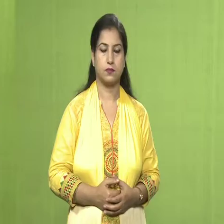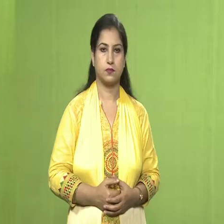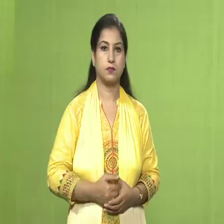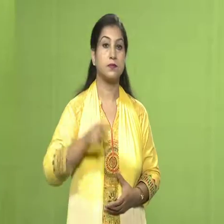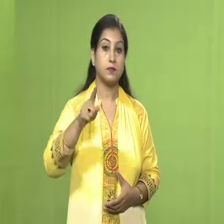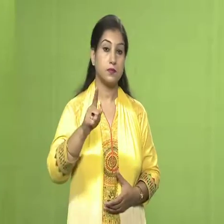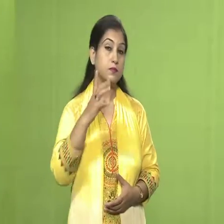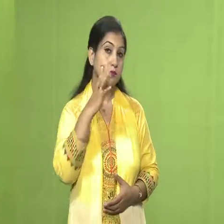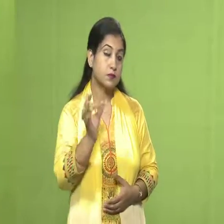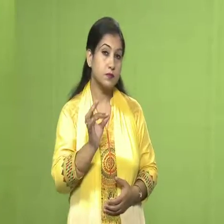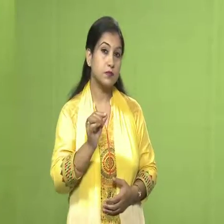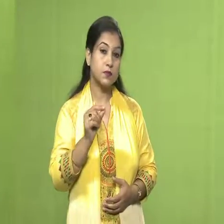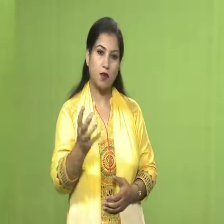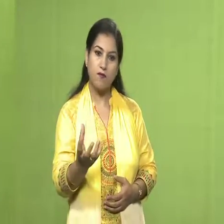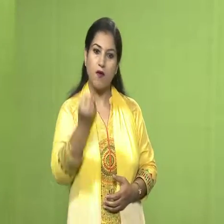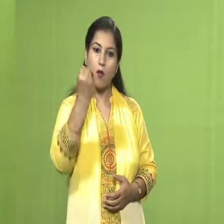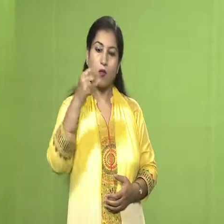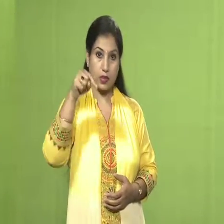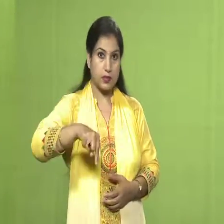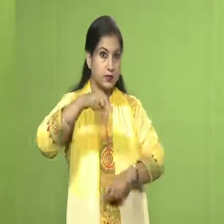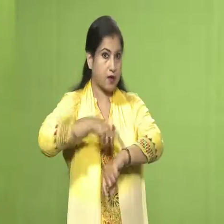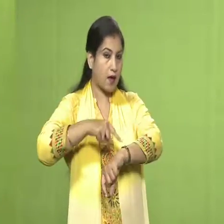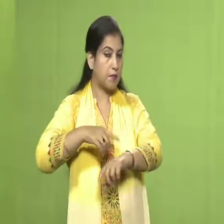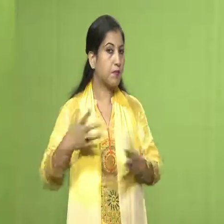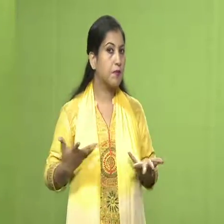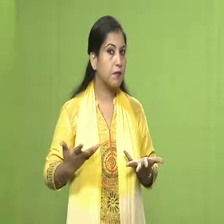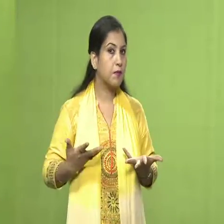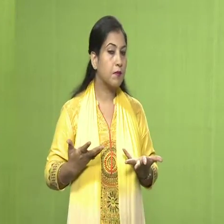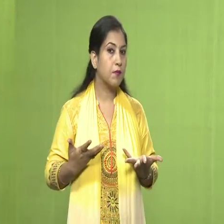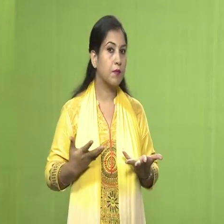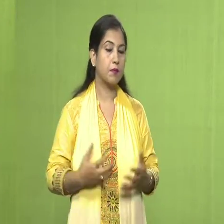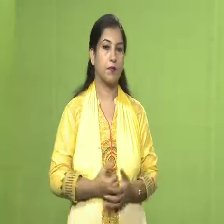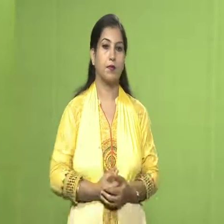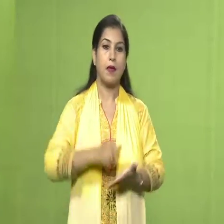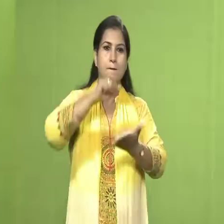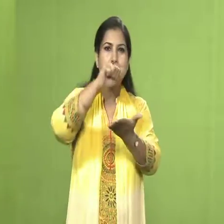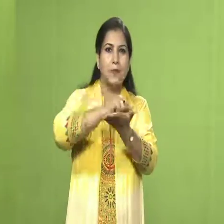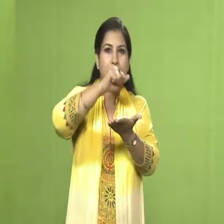Another important discovery of this time period was the printing press.